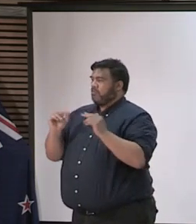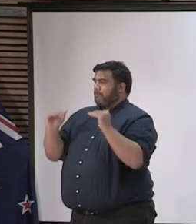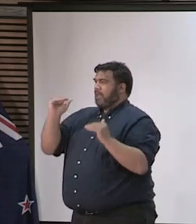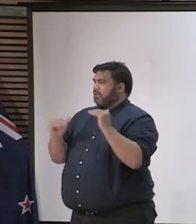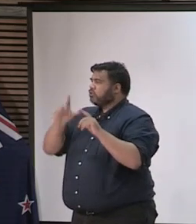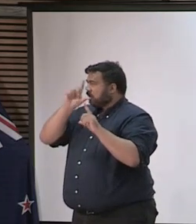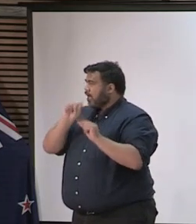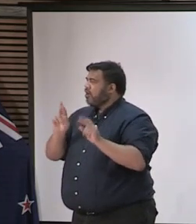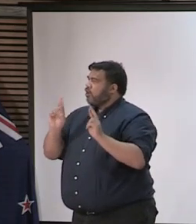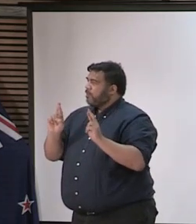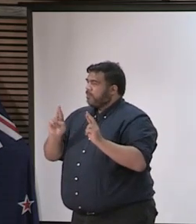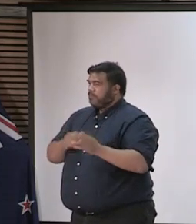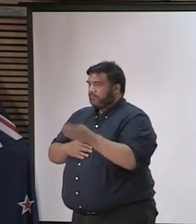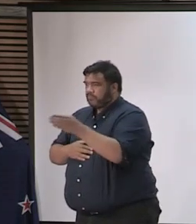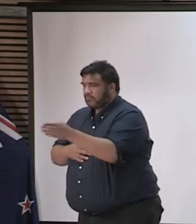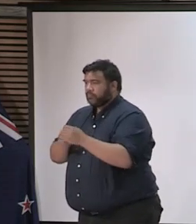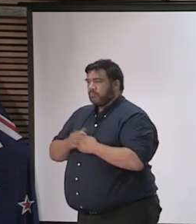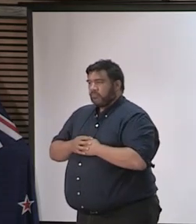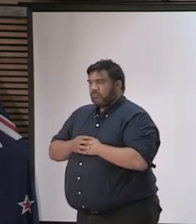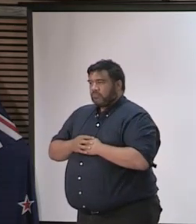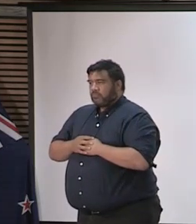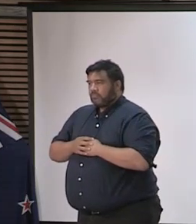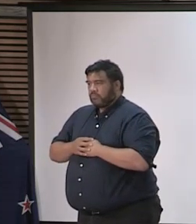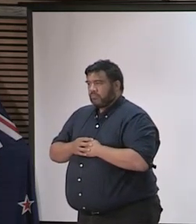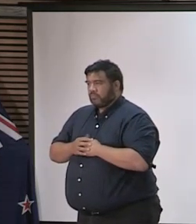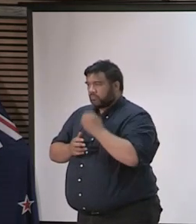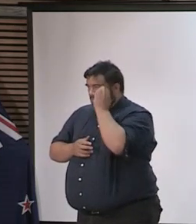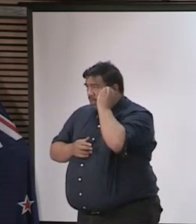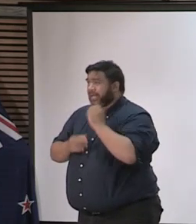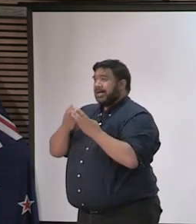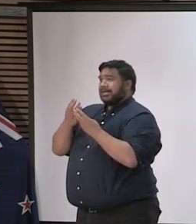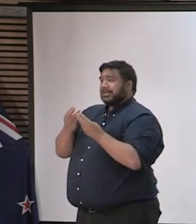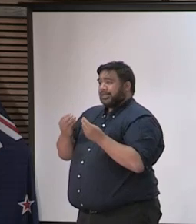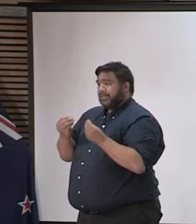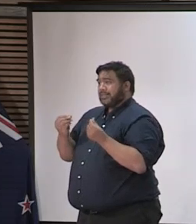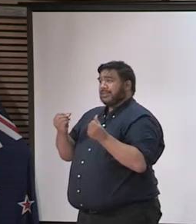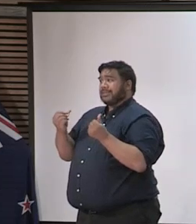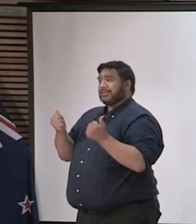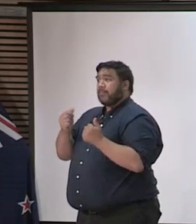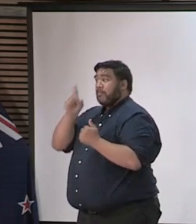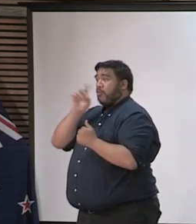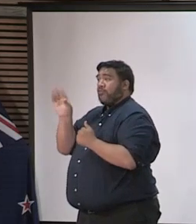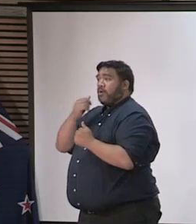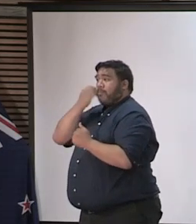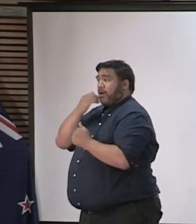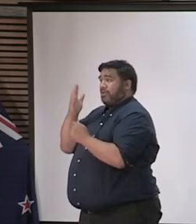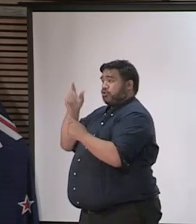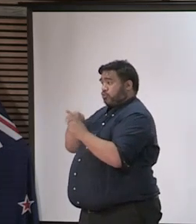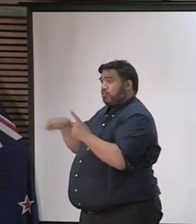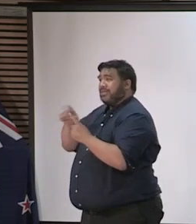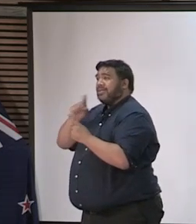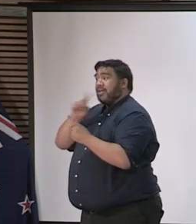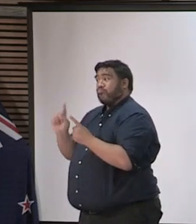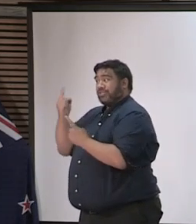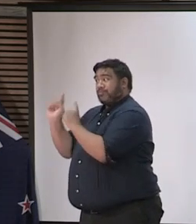Minister, the principal of Te Kura o Tangare, Miles Ferris, says that principals should be making the final call on whether they should open schools. What do you say